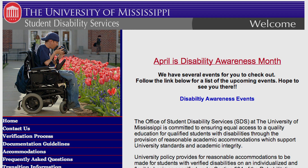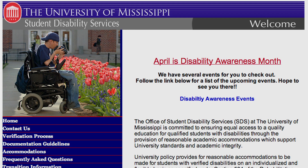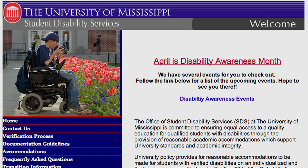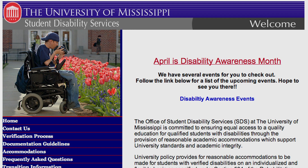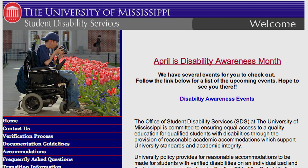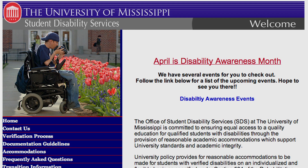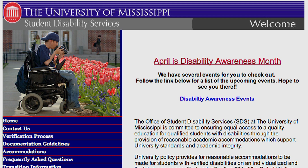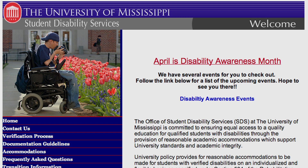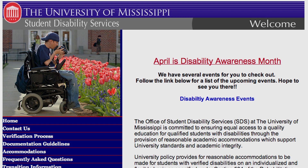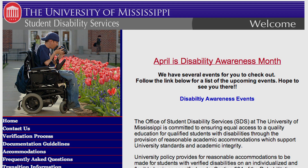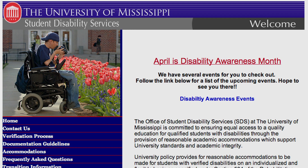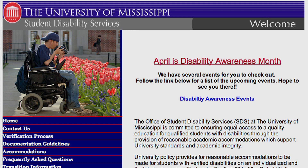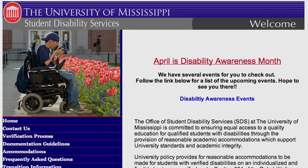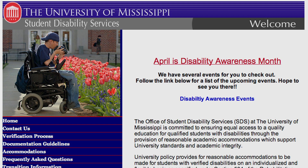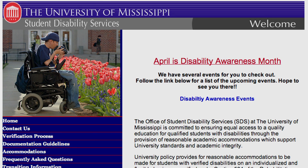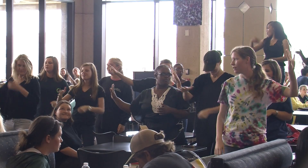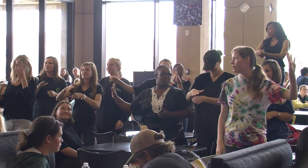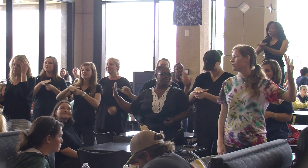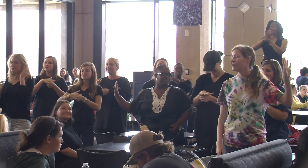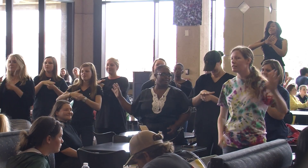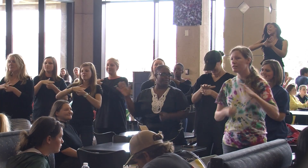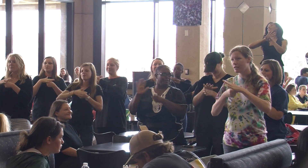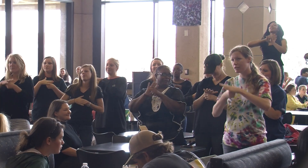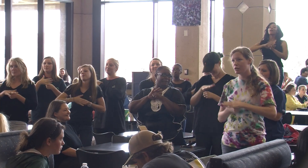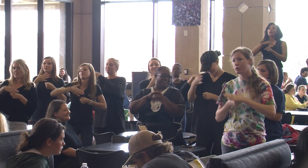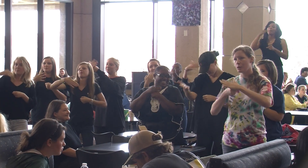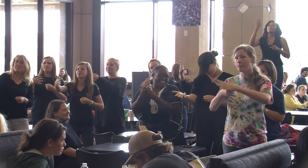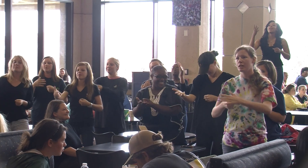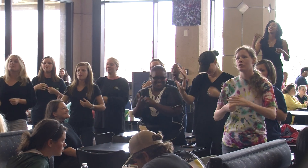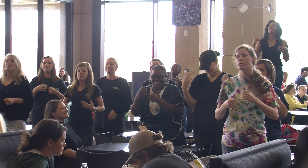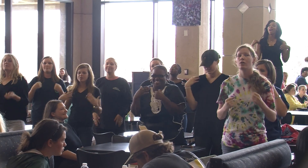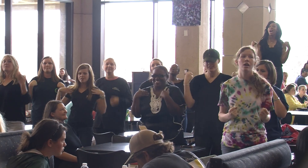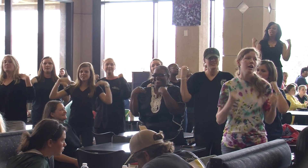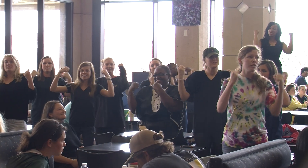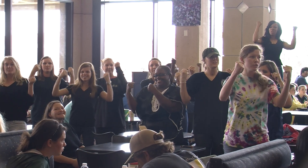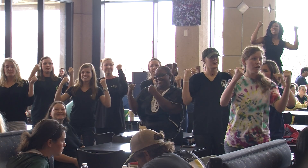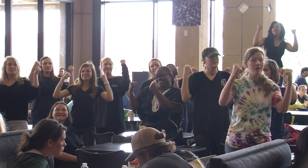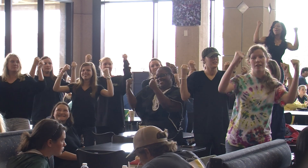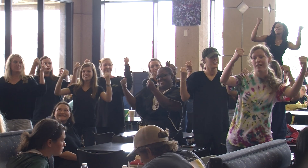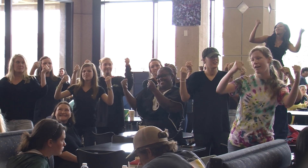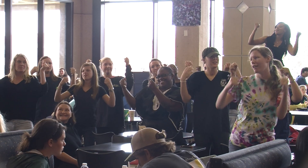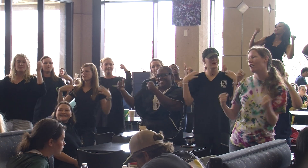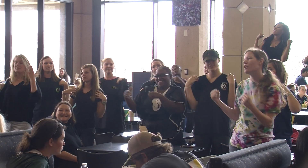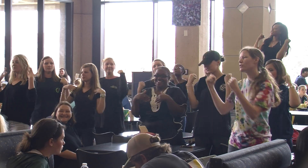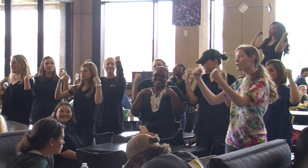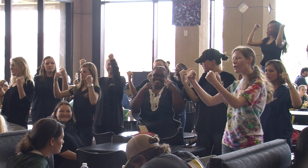or visit their office in Martindale. Reporting for NewsWatch, I'm Sasha Owens.